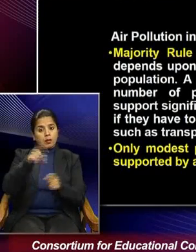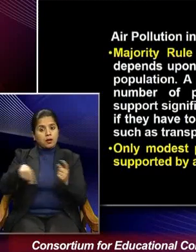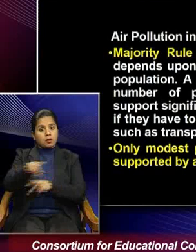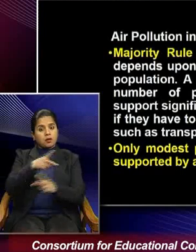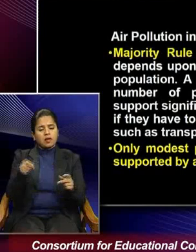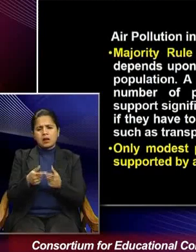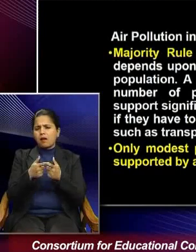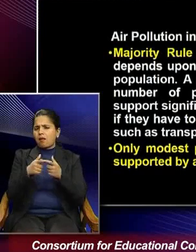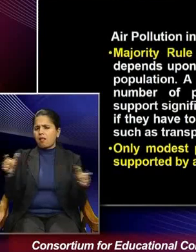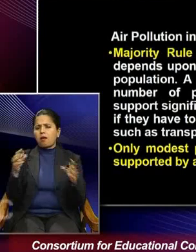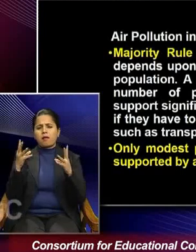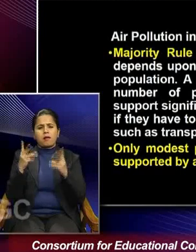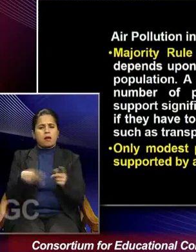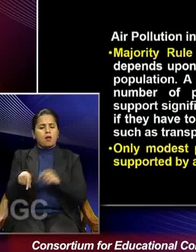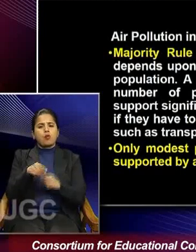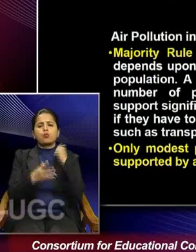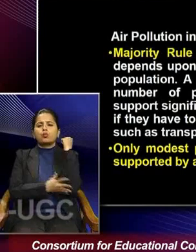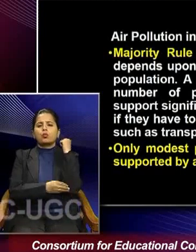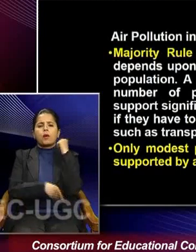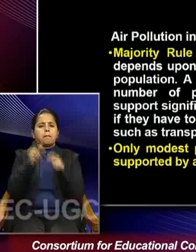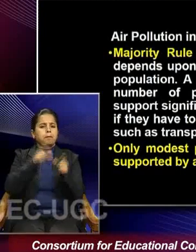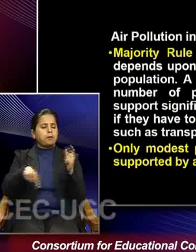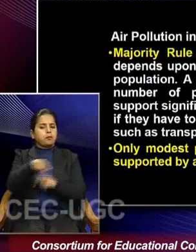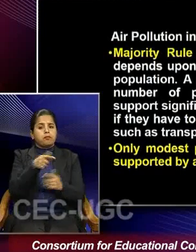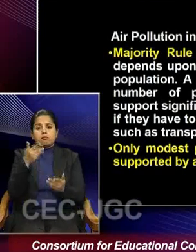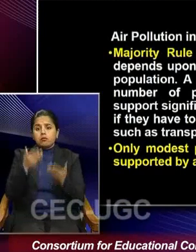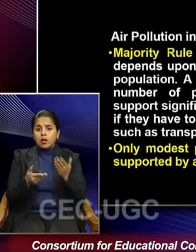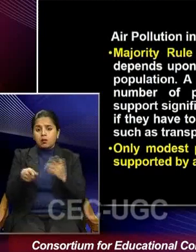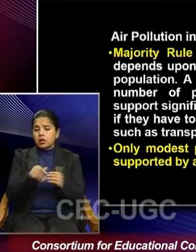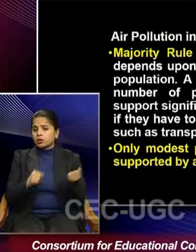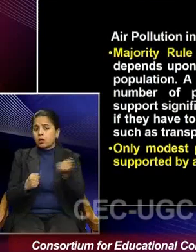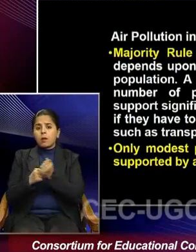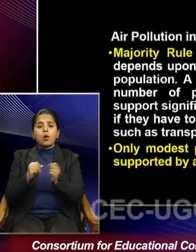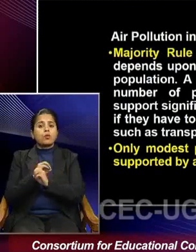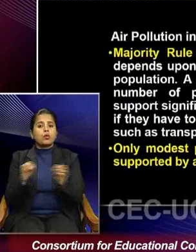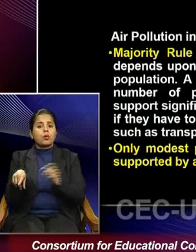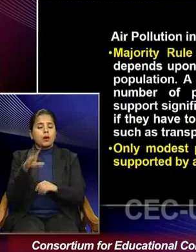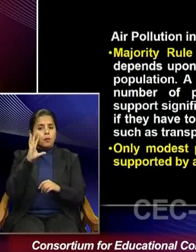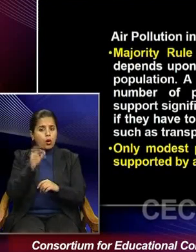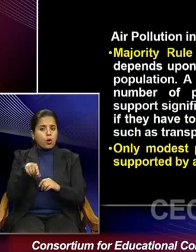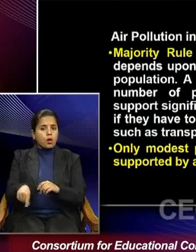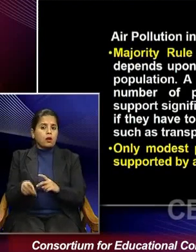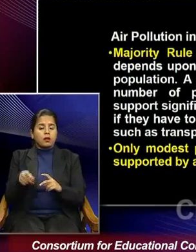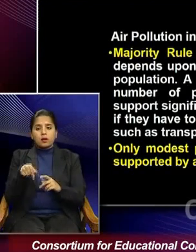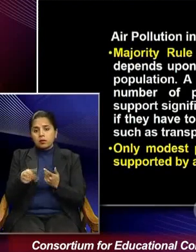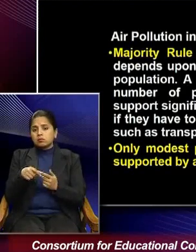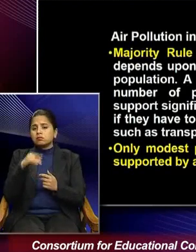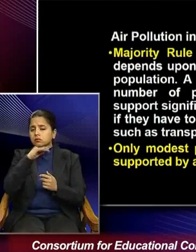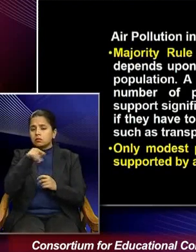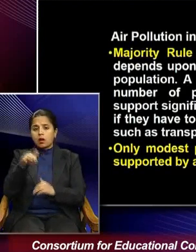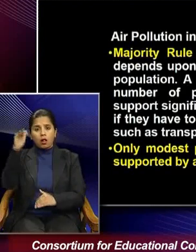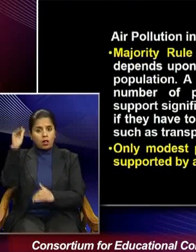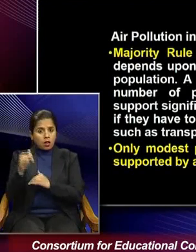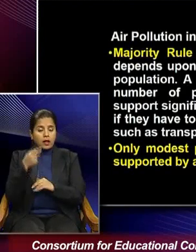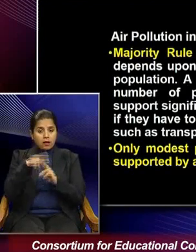a large number of poor people may not support significant pollution reduction if they have